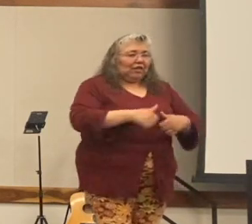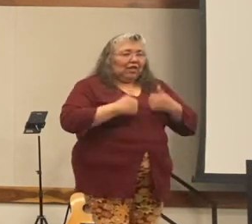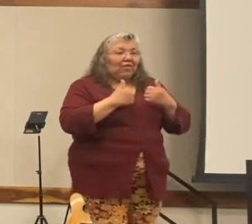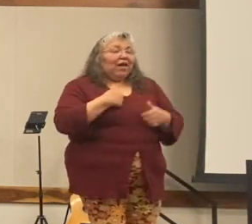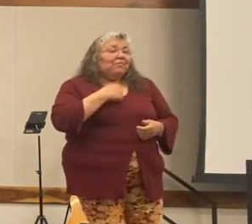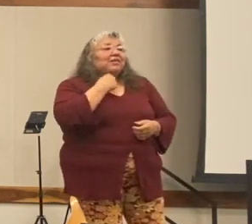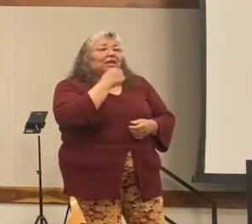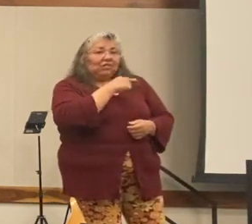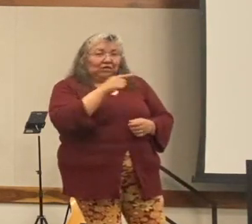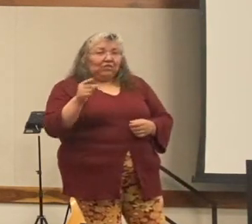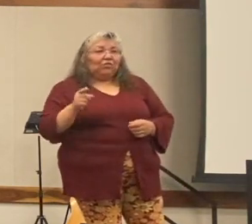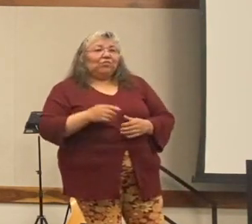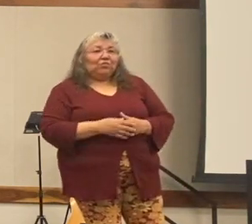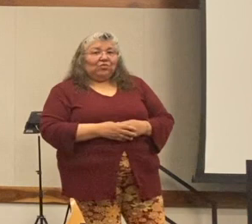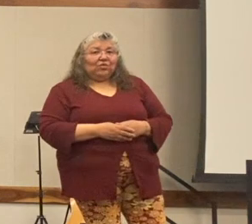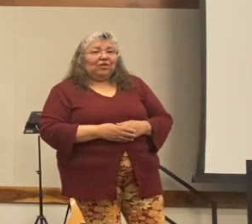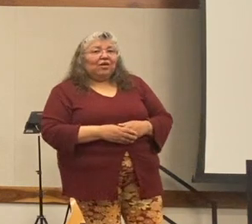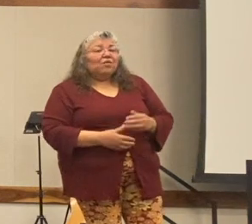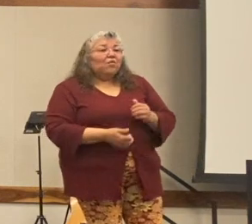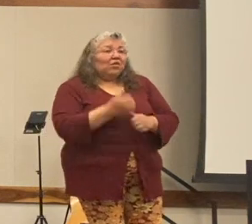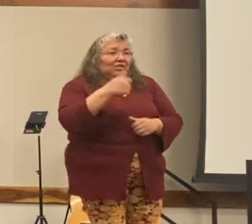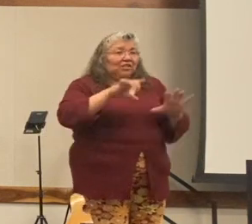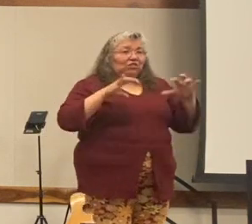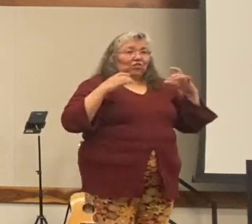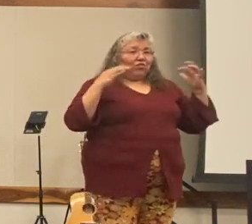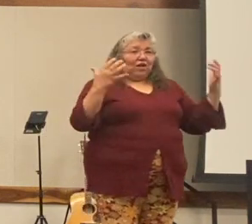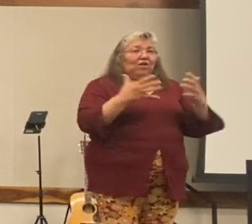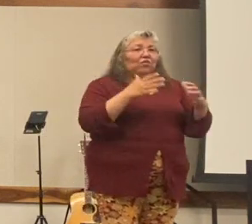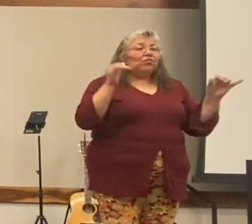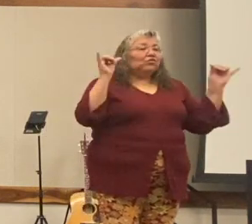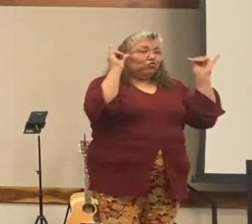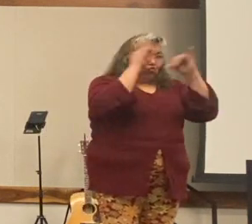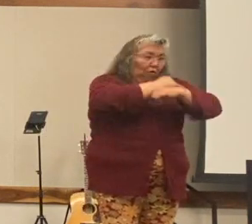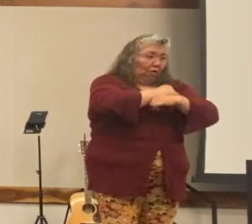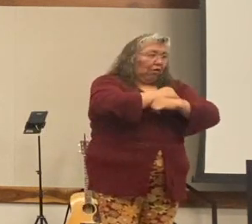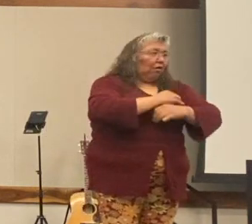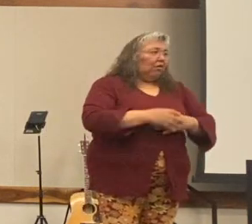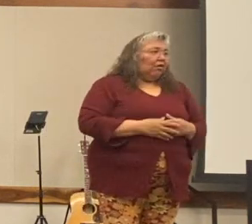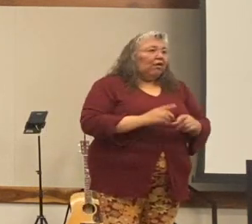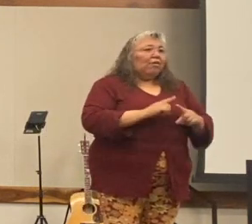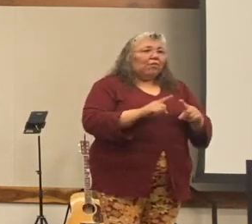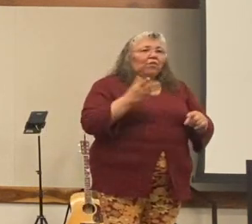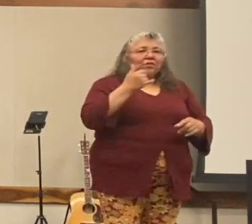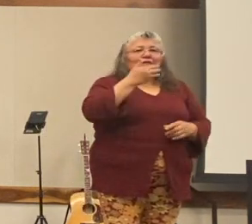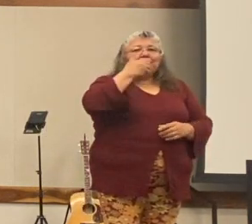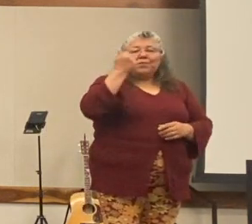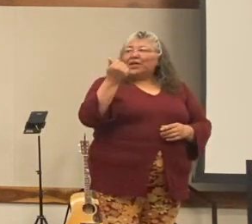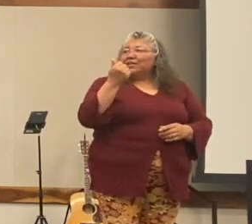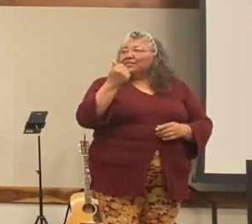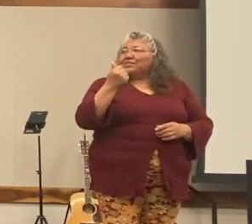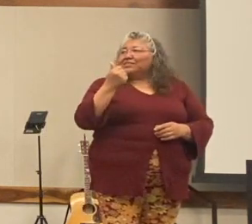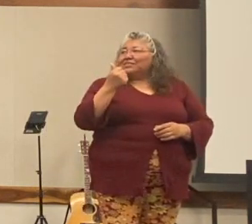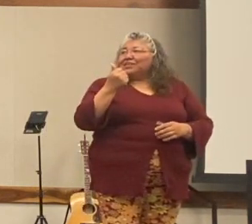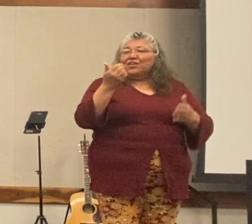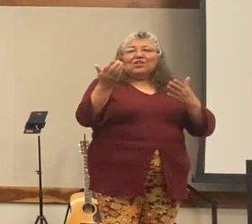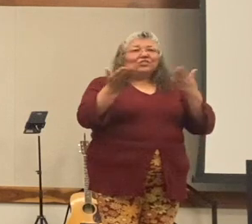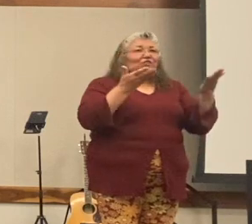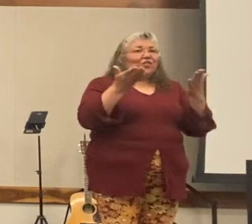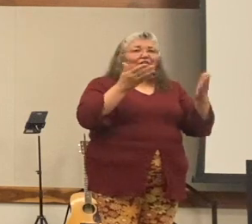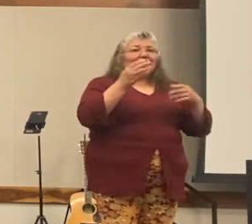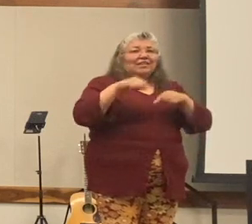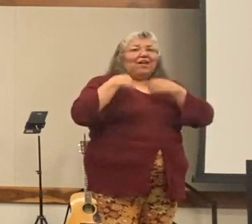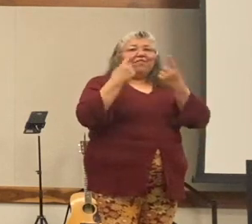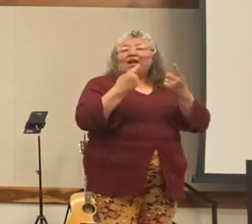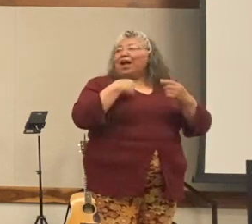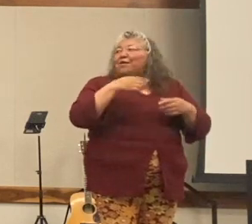telling you, man, most of this crowd was drunk, but it was the best church service ever, right? Because